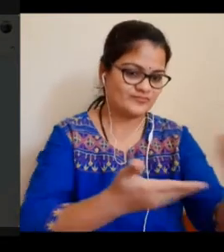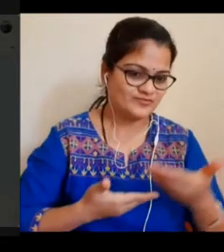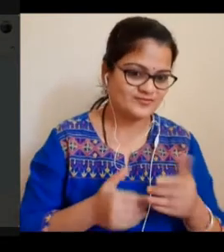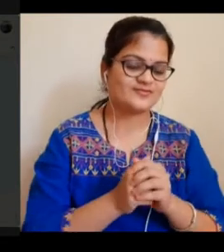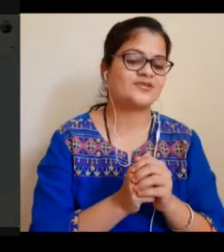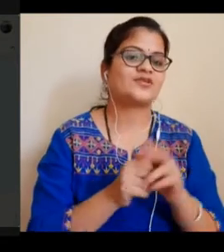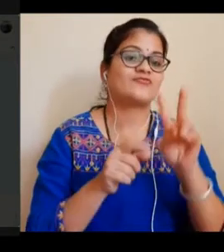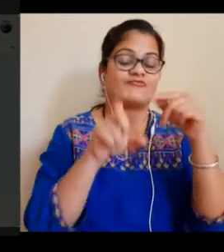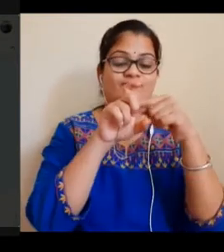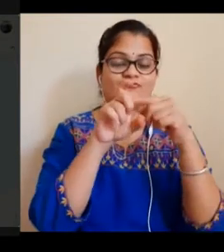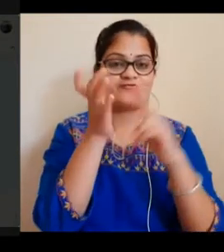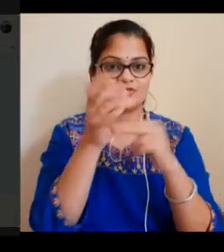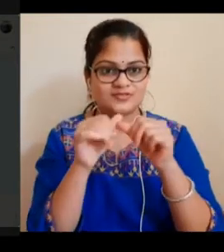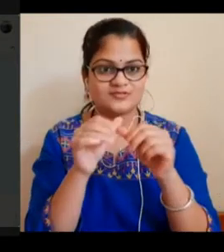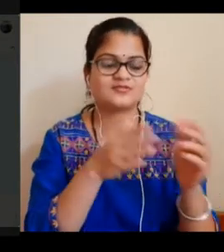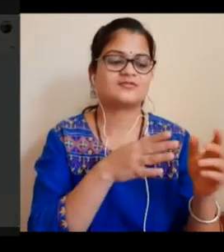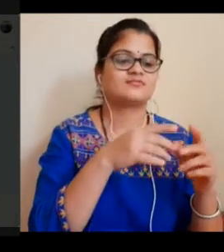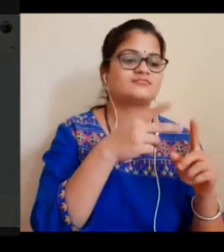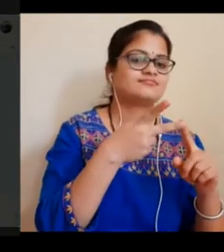Uh, Soumya, are you there?